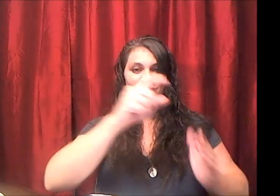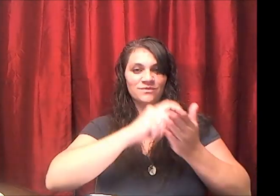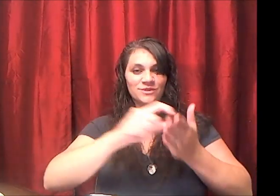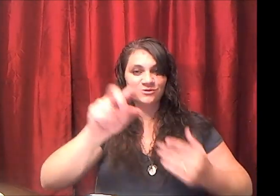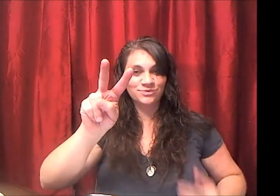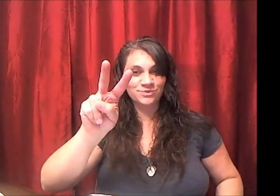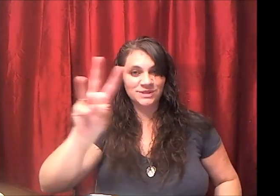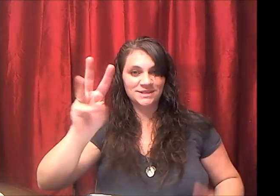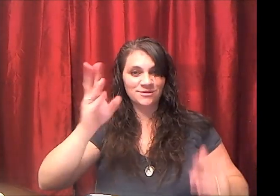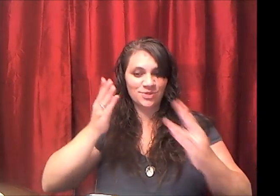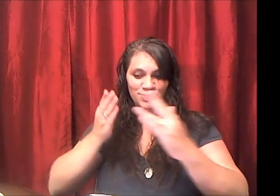Oh, that's why I love it.